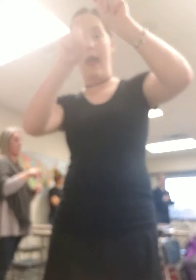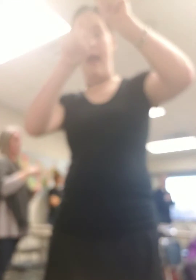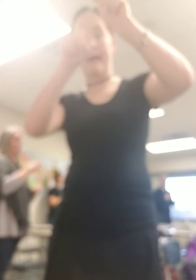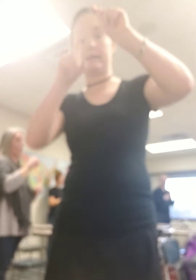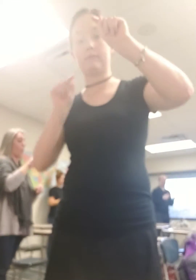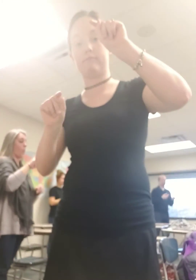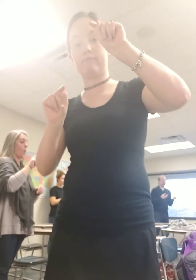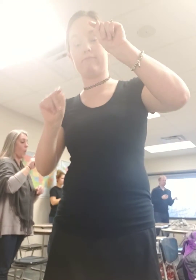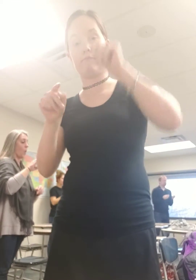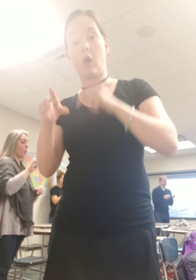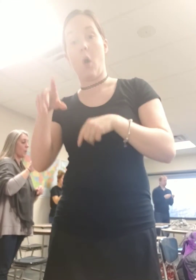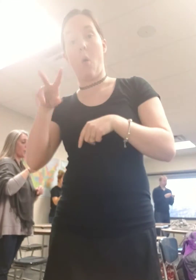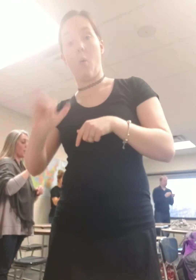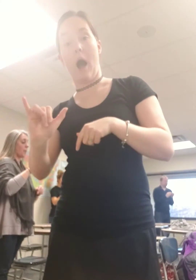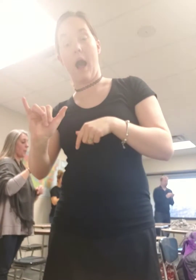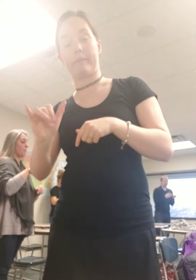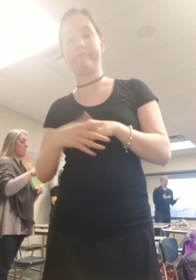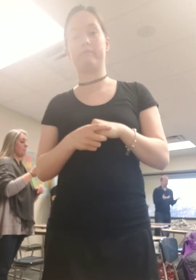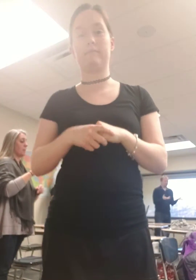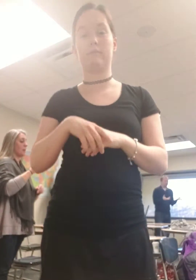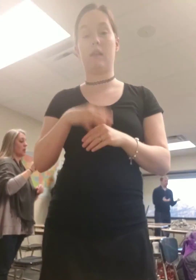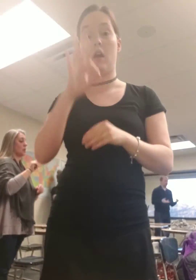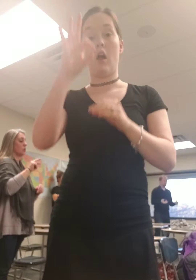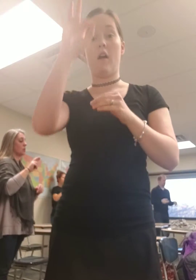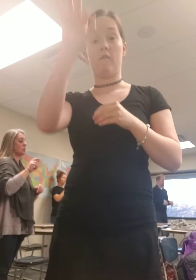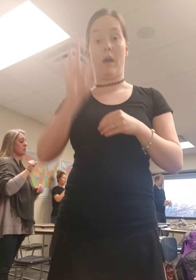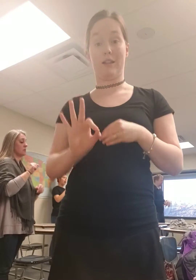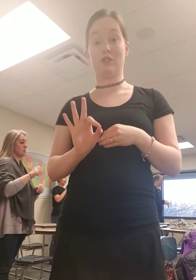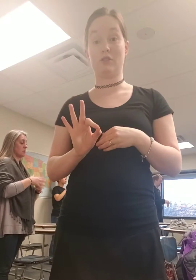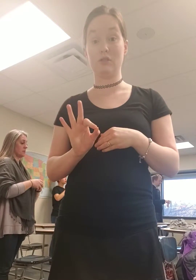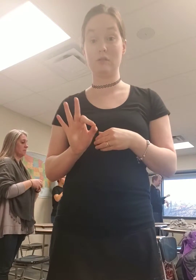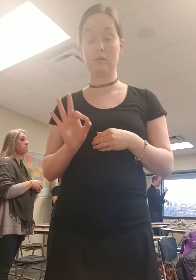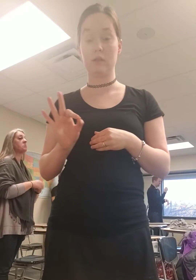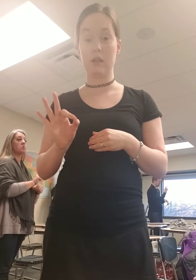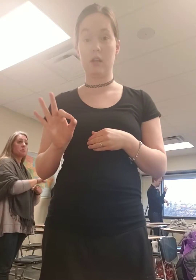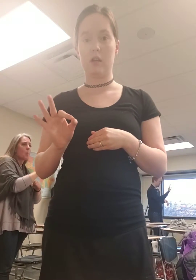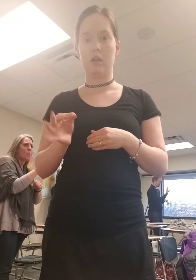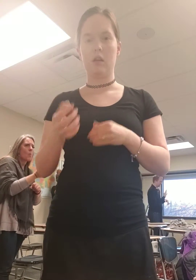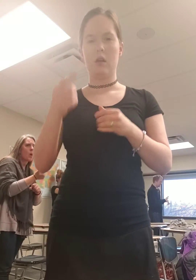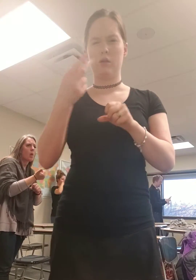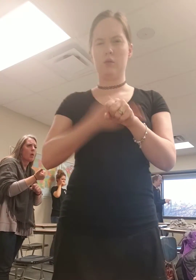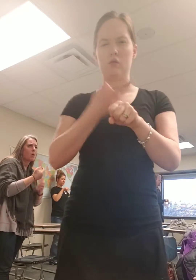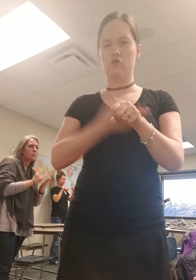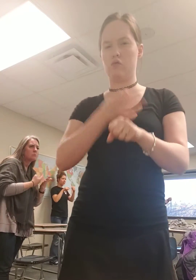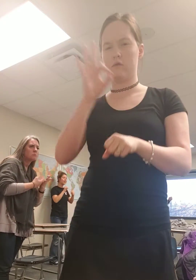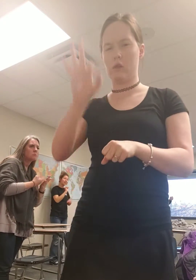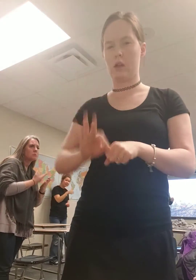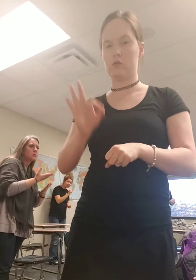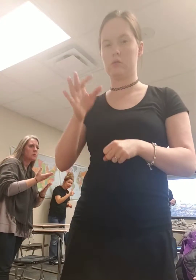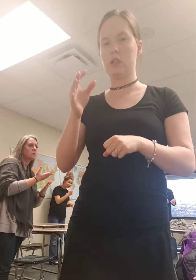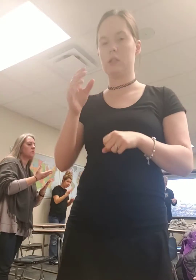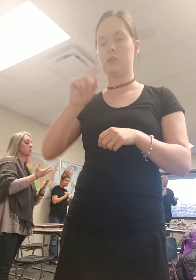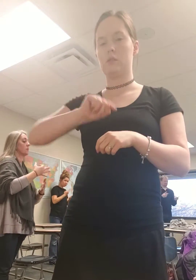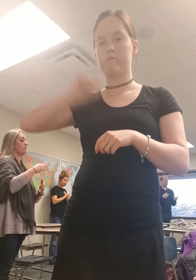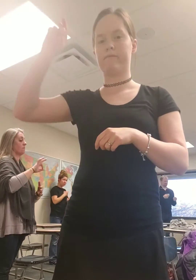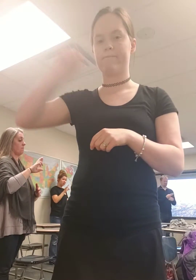about? Fractions. Fractions, okay. Do we use fractions to graph them? What did we talk about with the